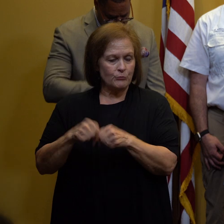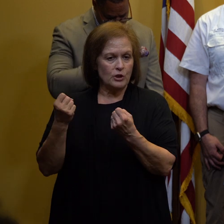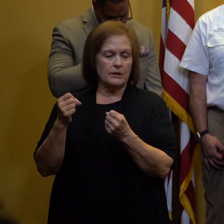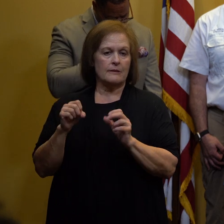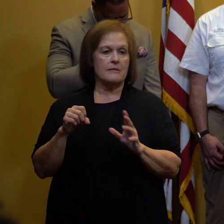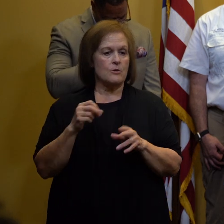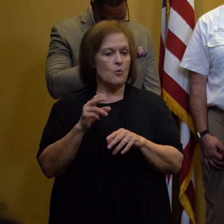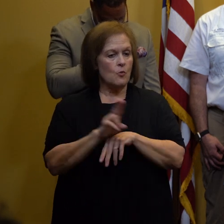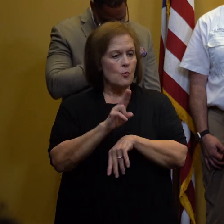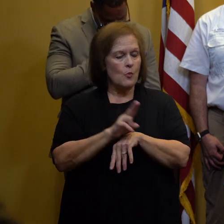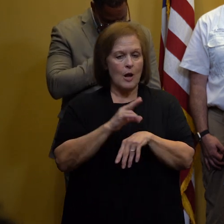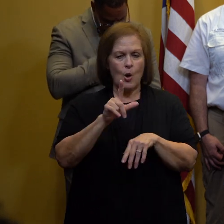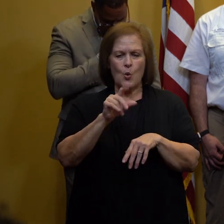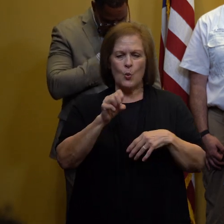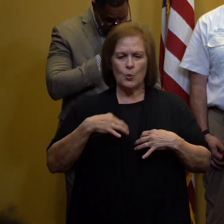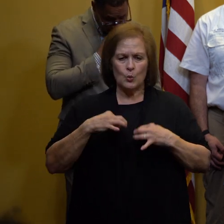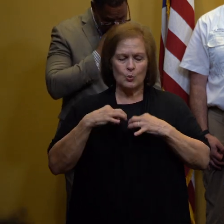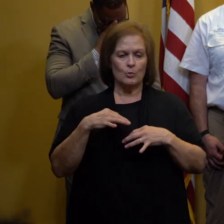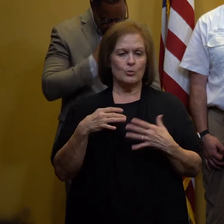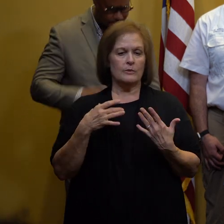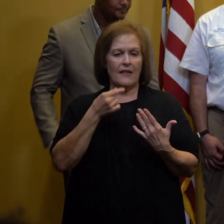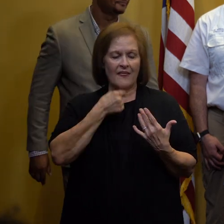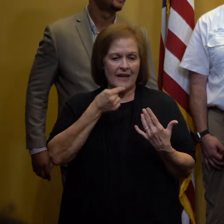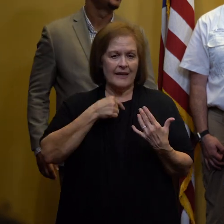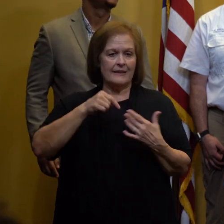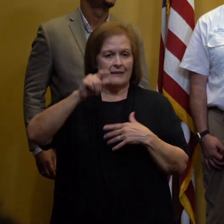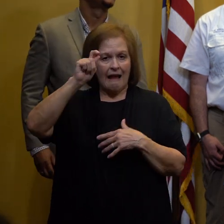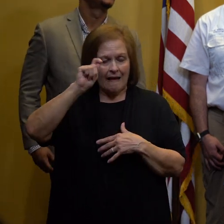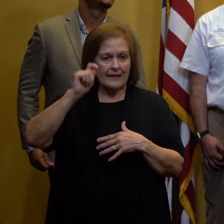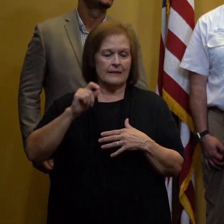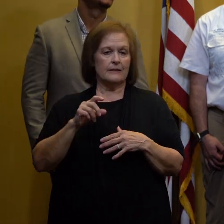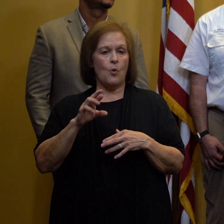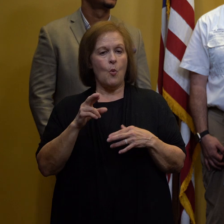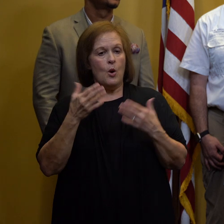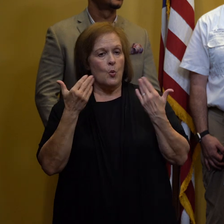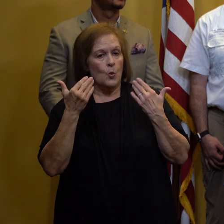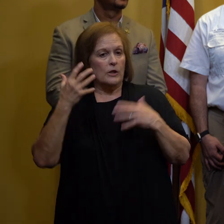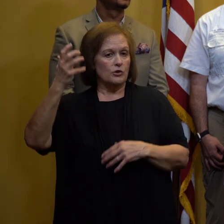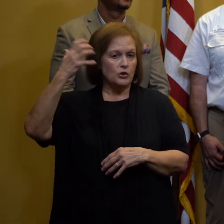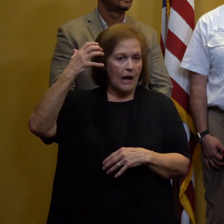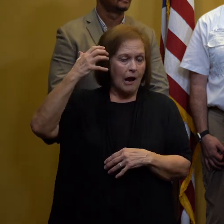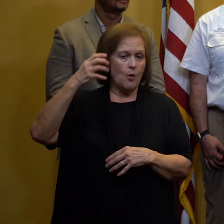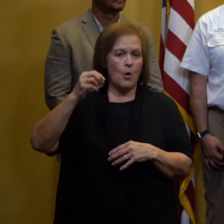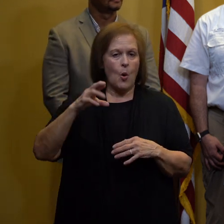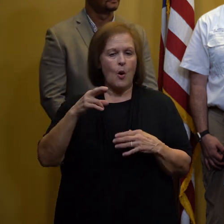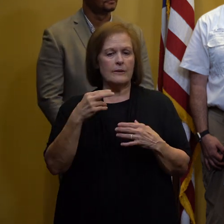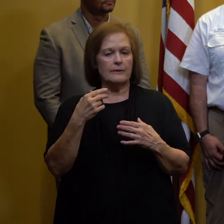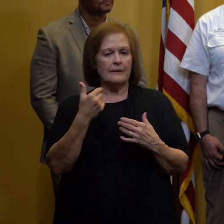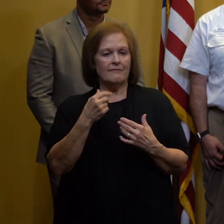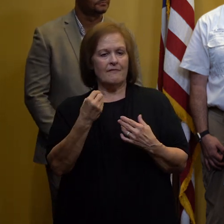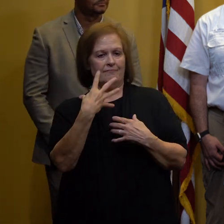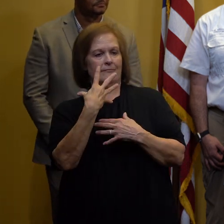colored clothing and a hat. Use cool towels, cool showers and baths, or misting to stay cool. There are things that you can do to